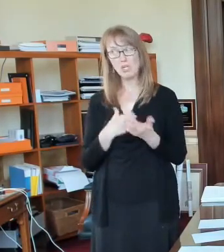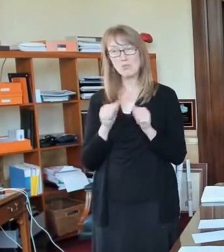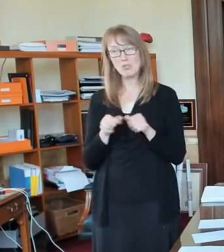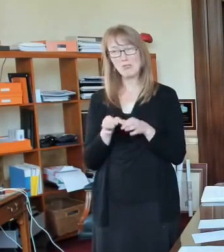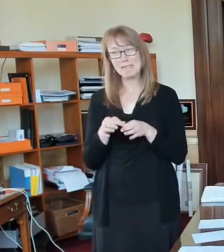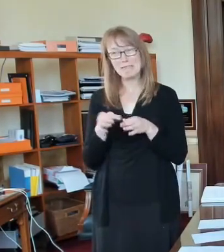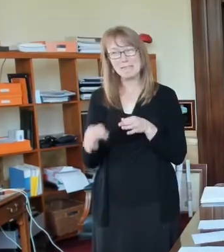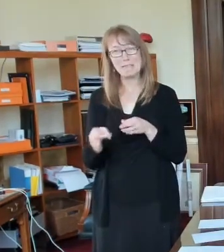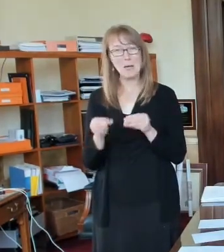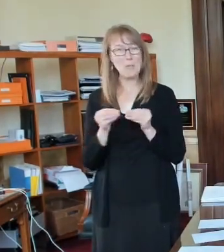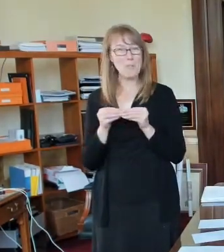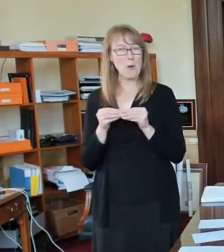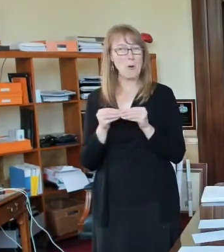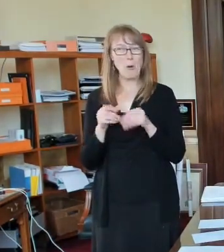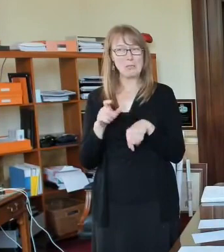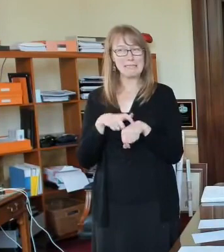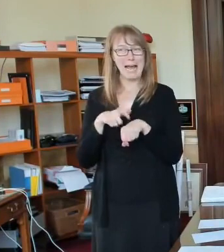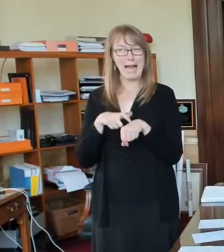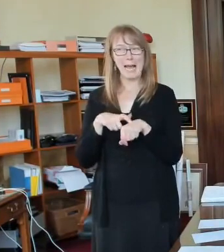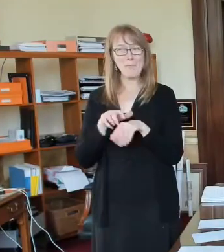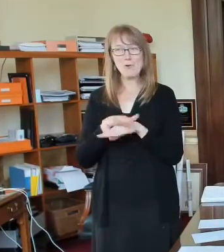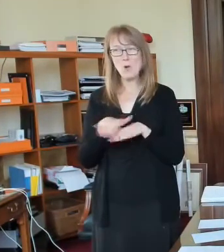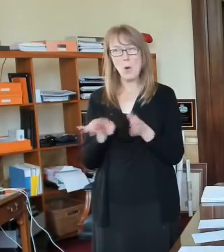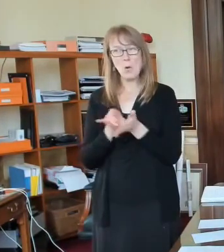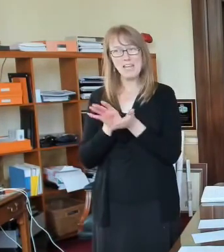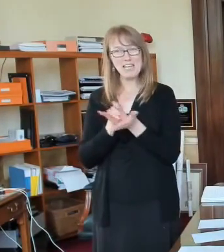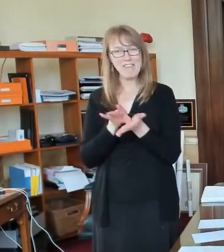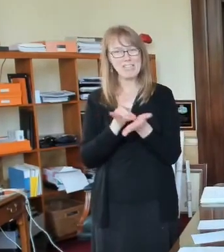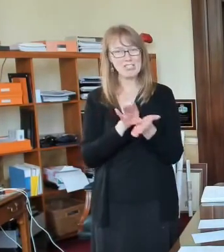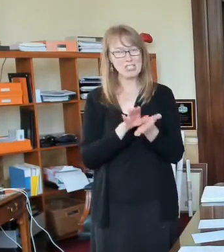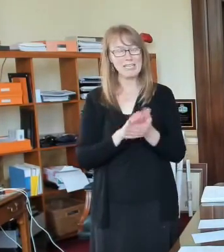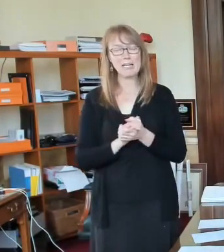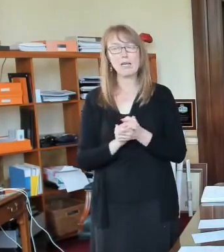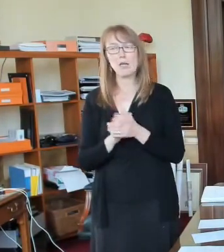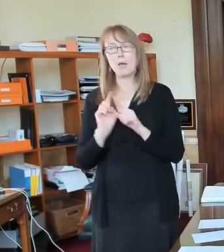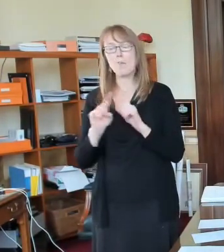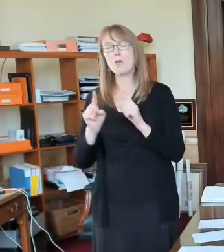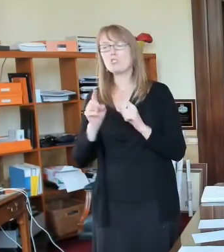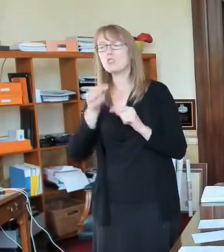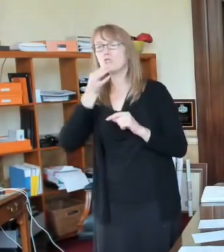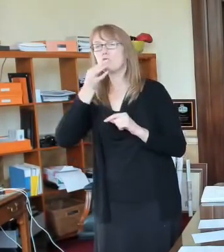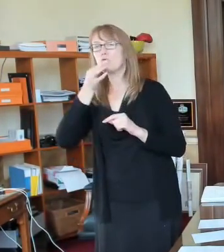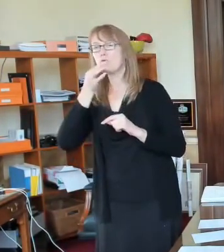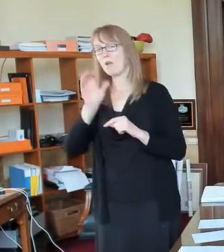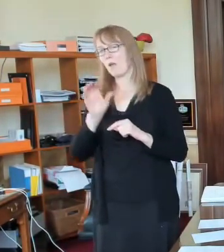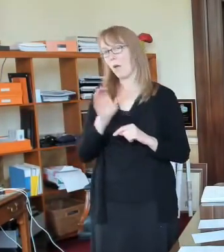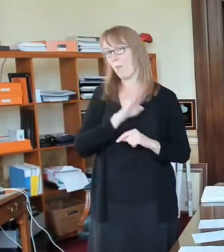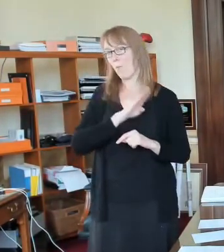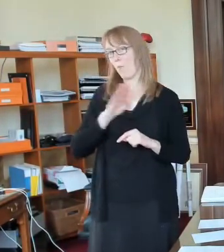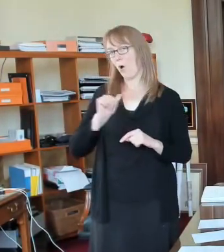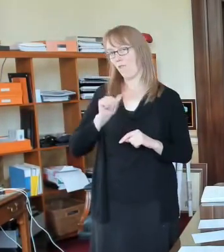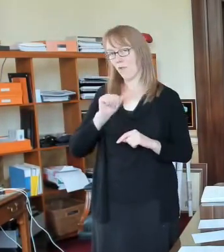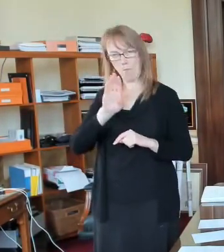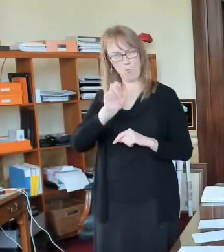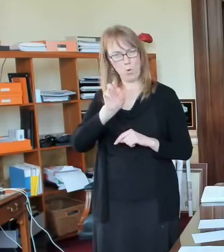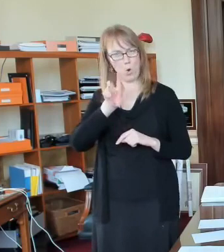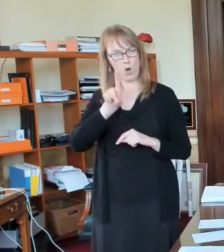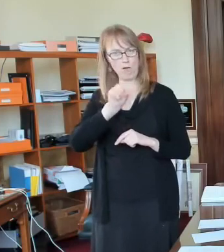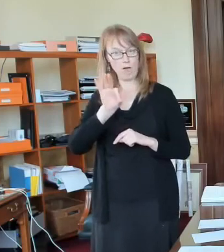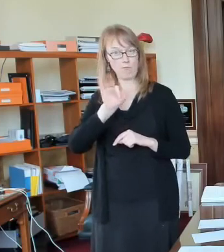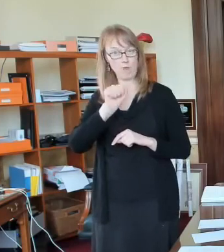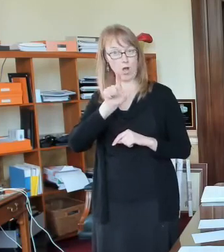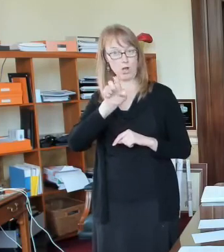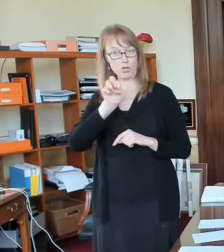now in a couple of days, we hope we're going to have passed by the Board of Aldermen the CARES Act funding, which will help us